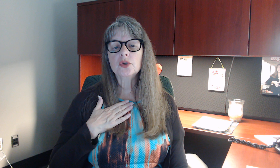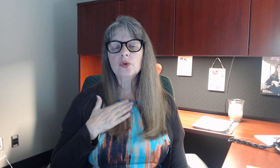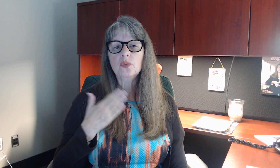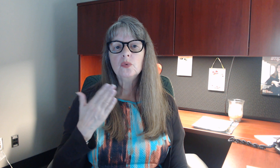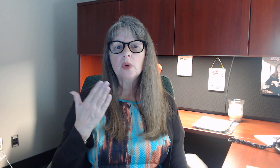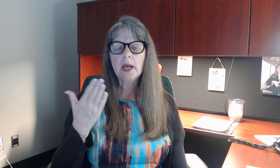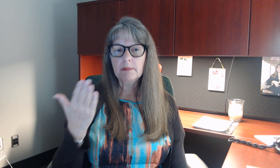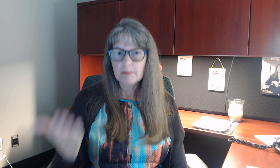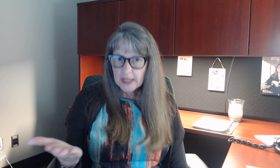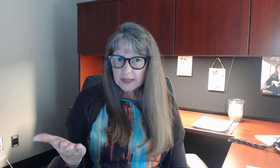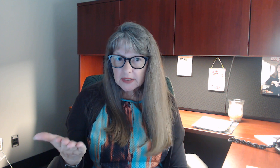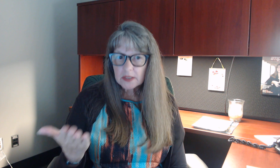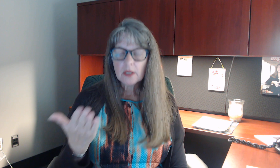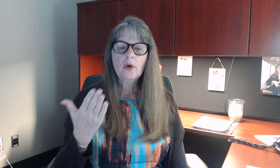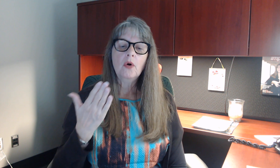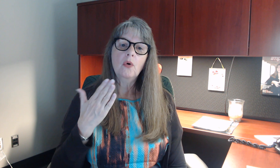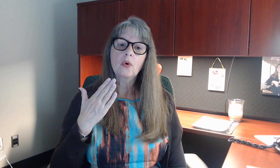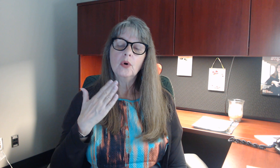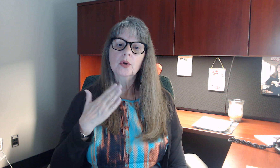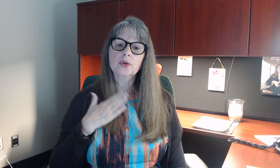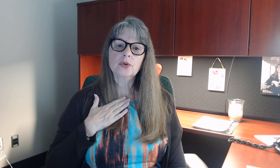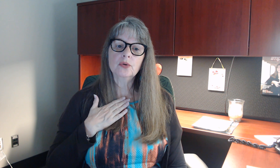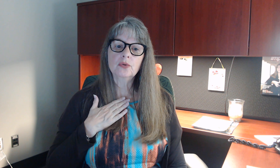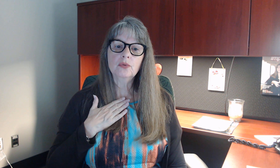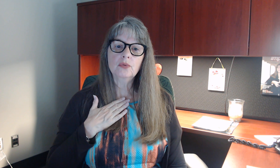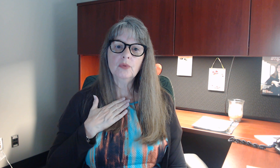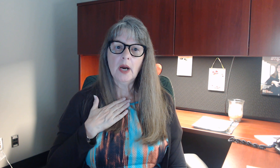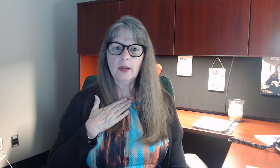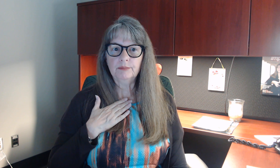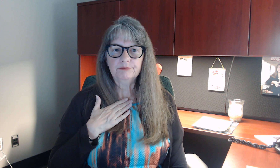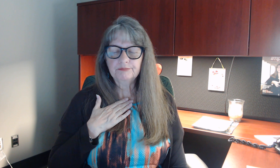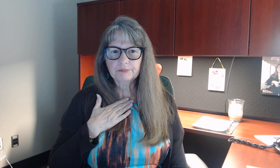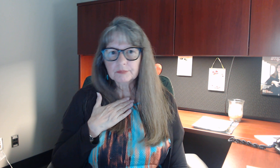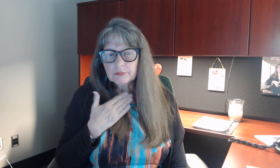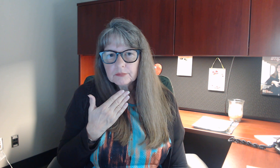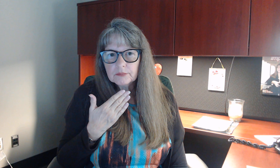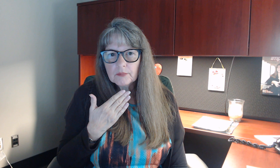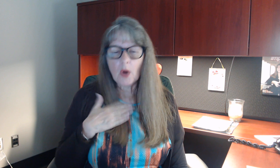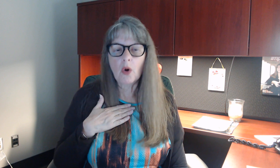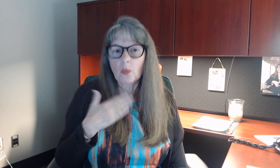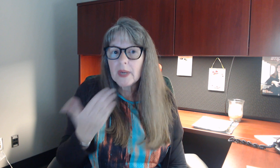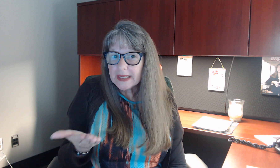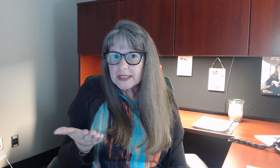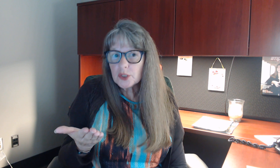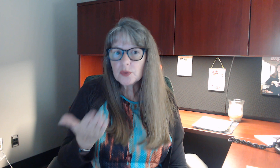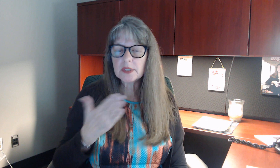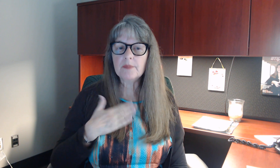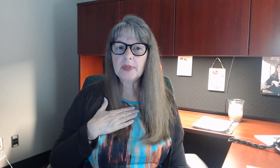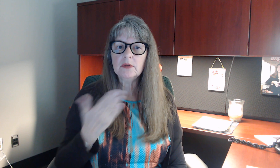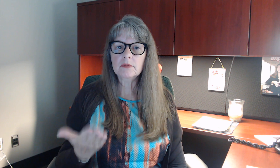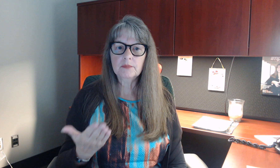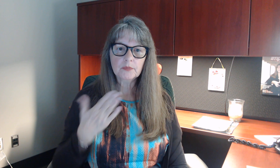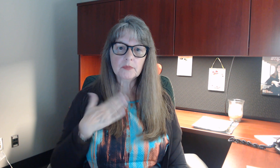To admit or to are willing to do something. You can do